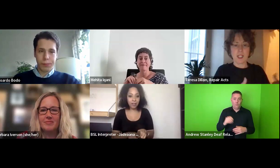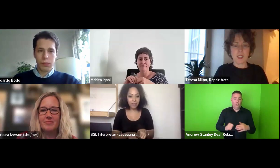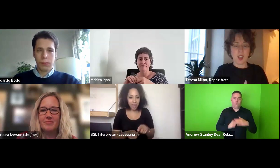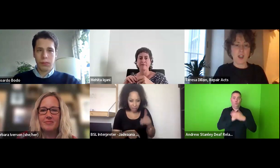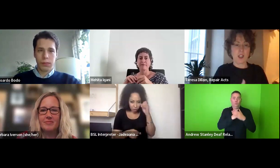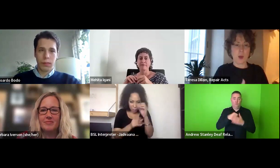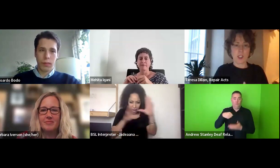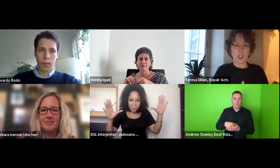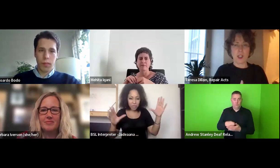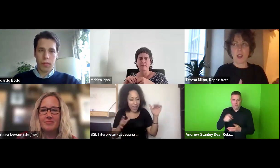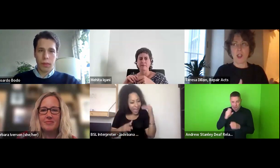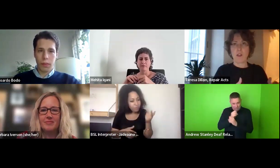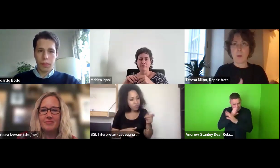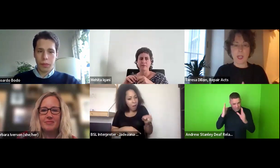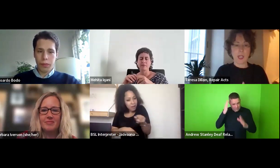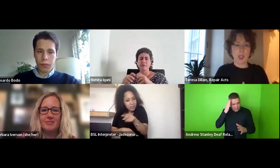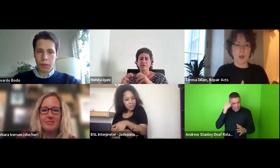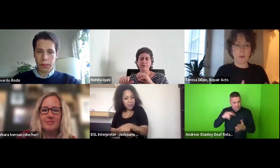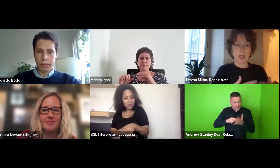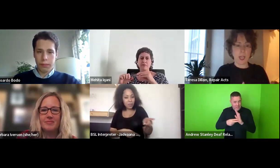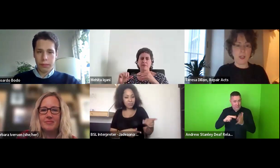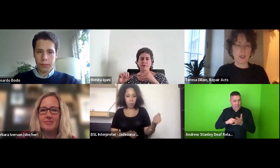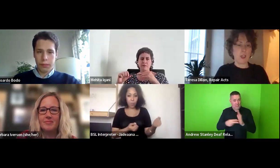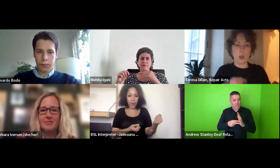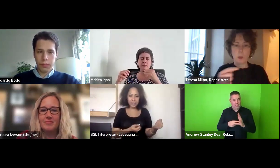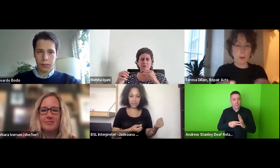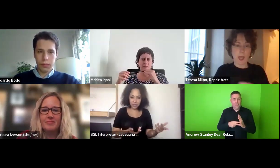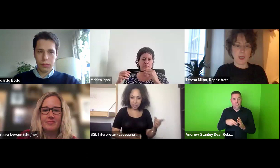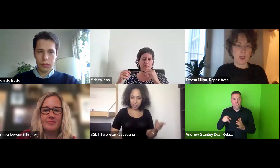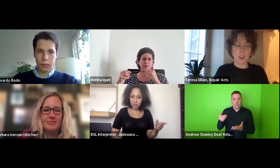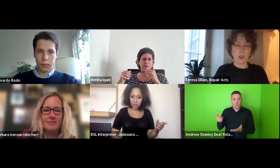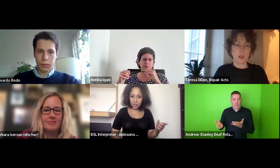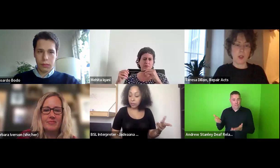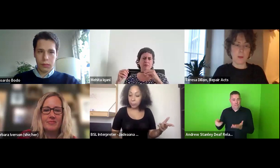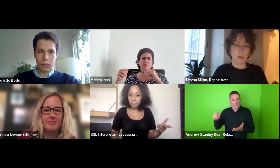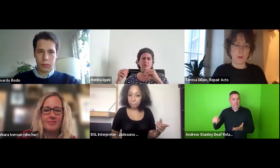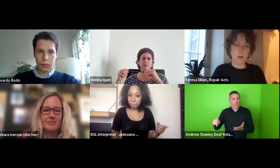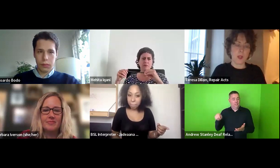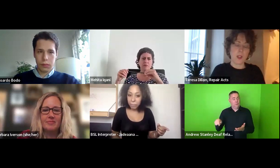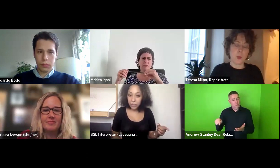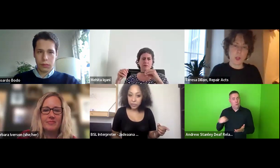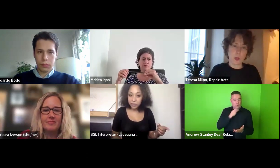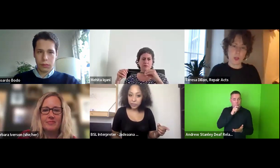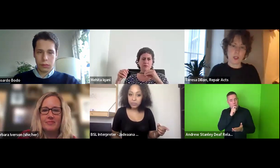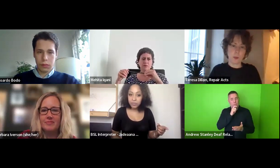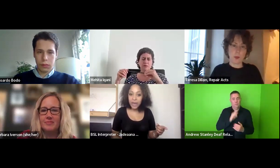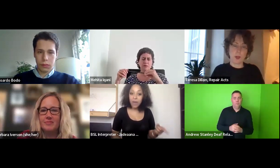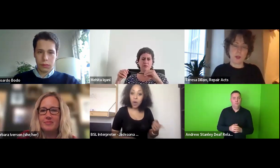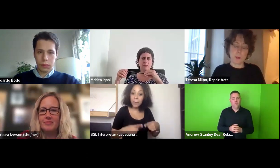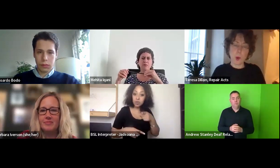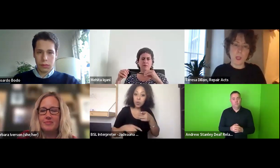And I think this is kind of the question that, for me, again, looping back in here to